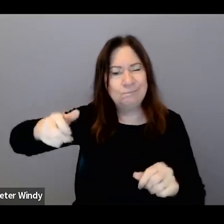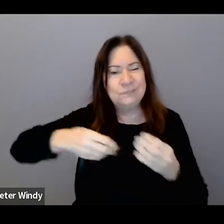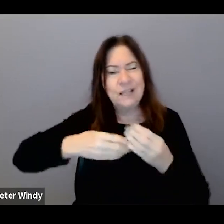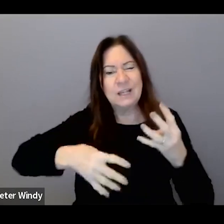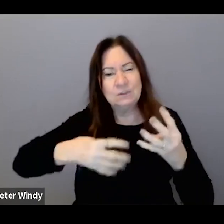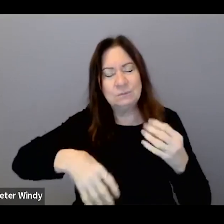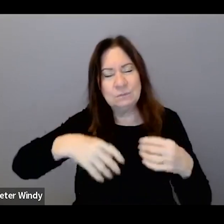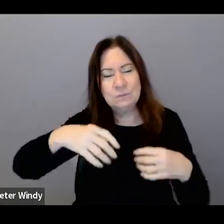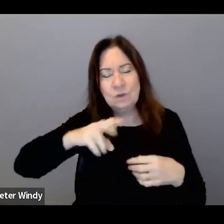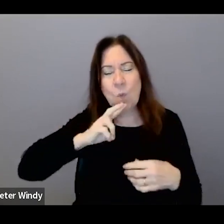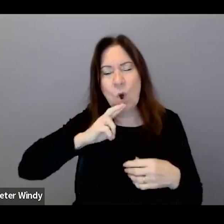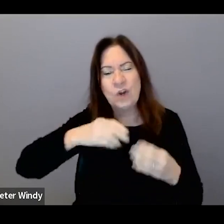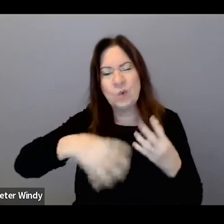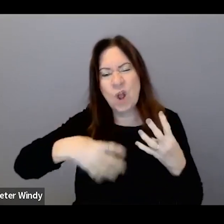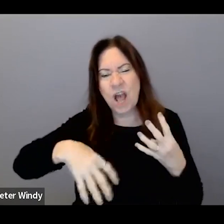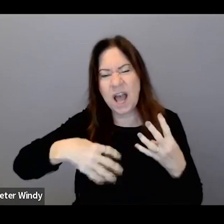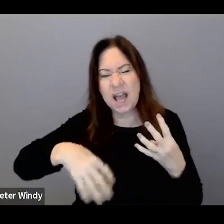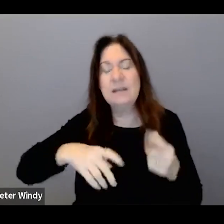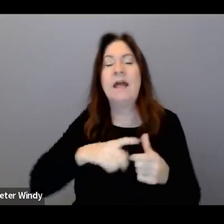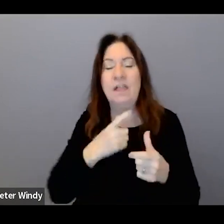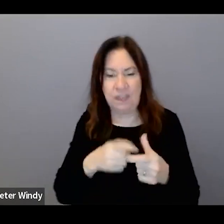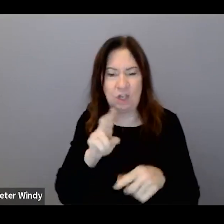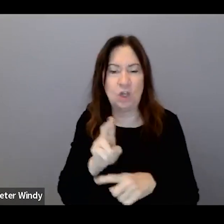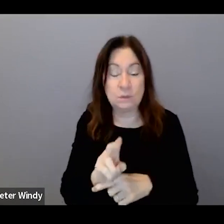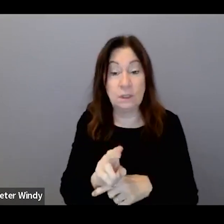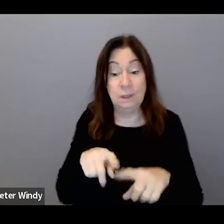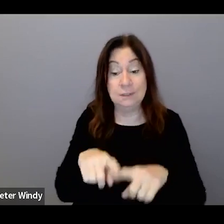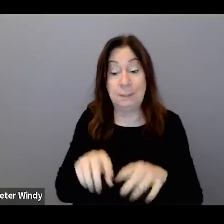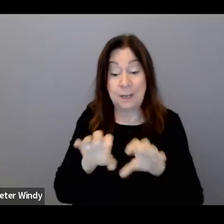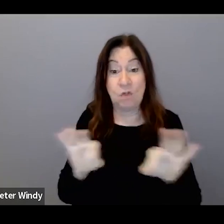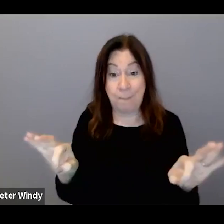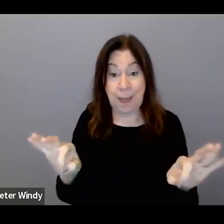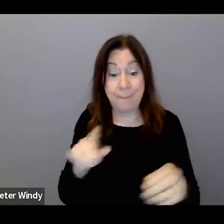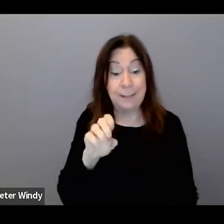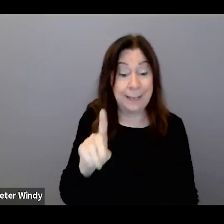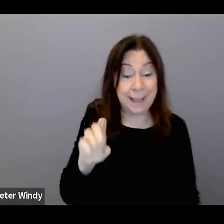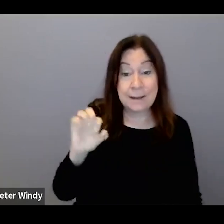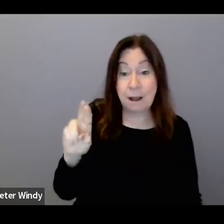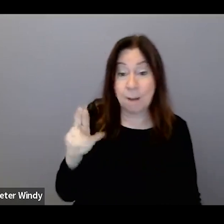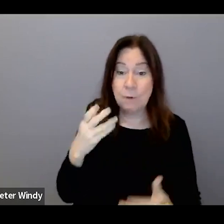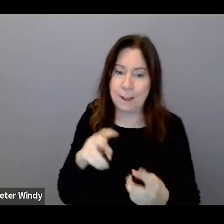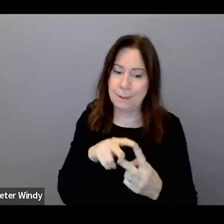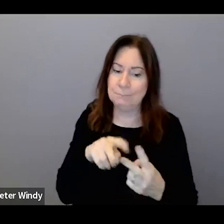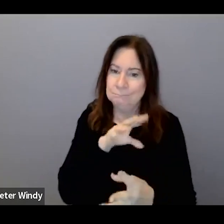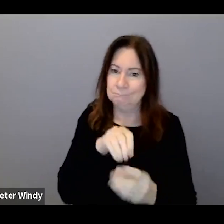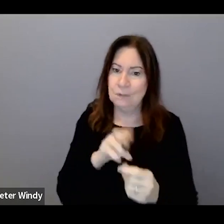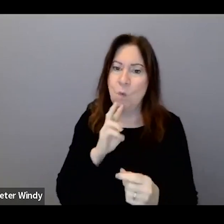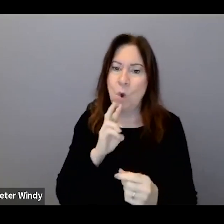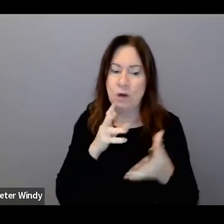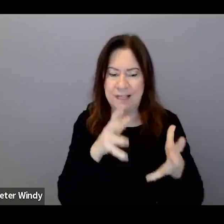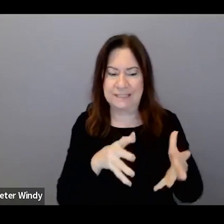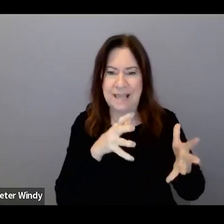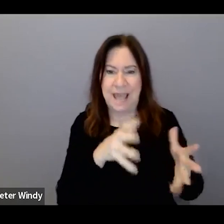water. Depending on the pipe materials, lead and copper may be found in water that has sat undisturbed